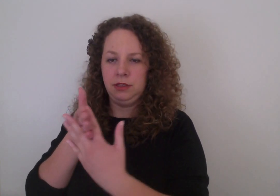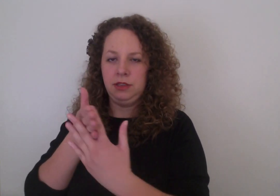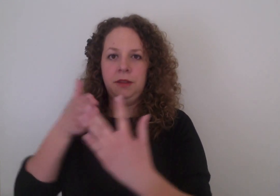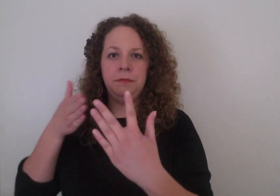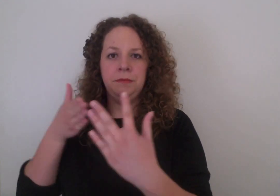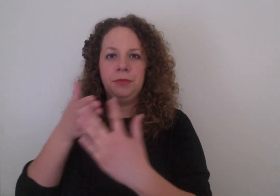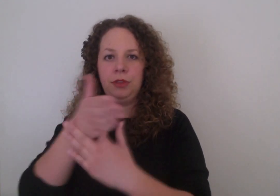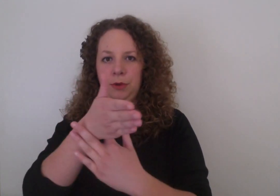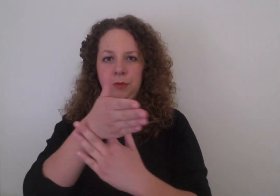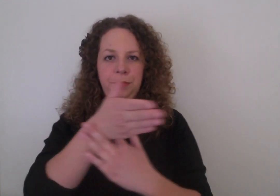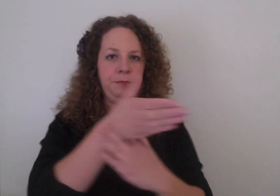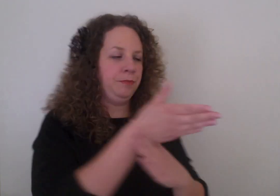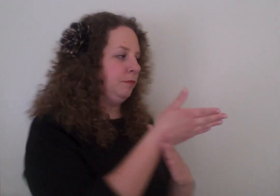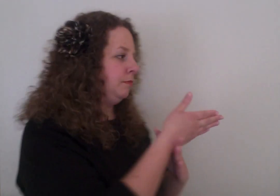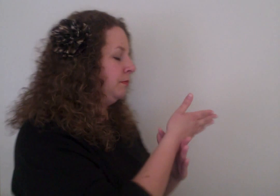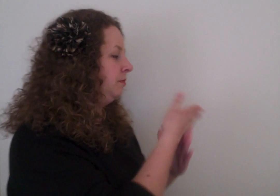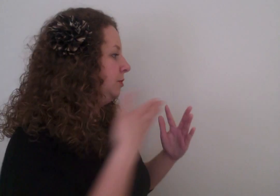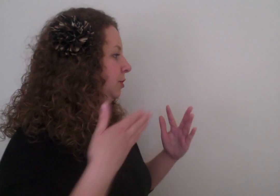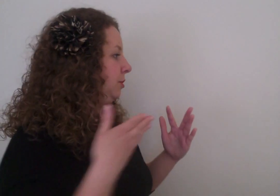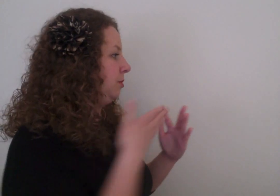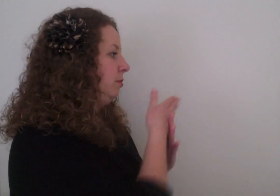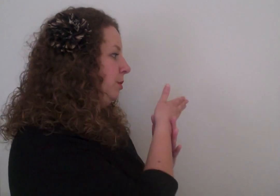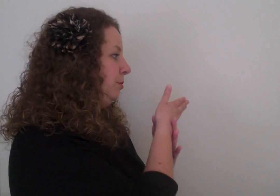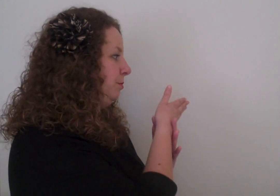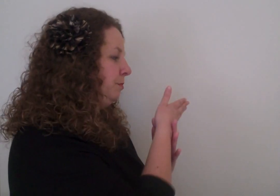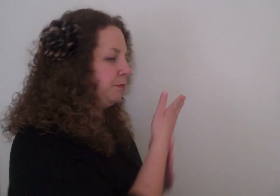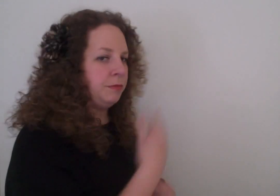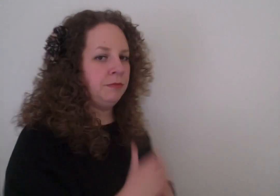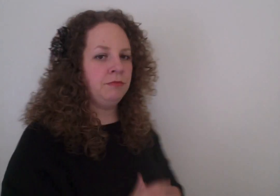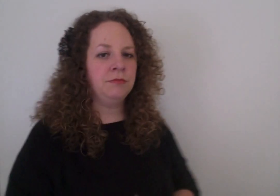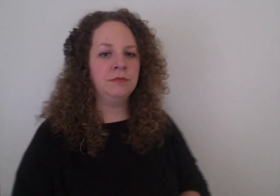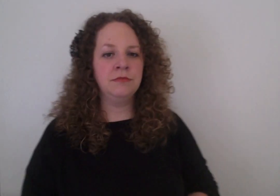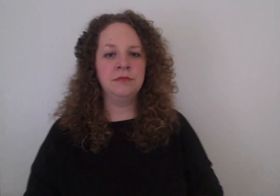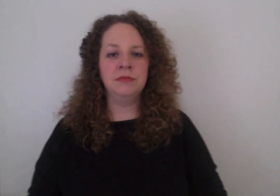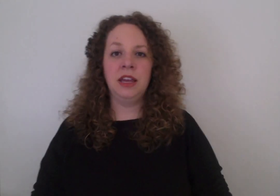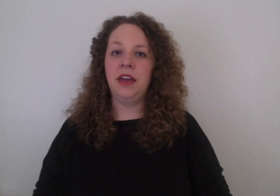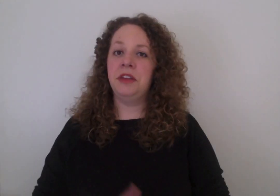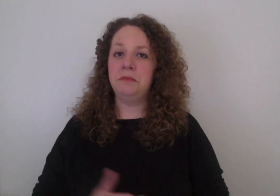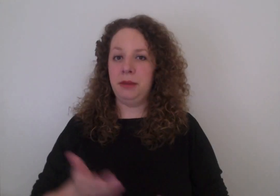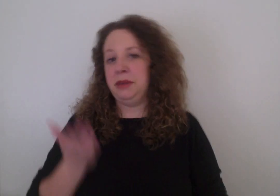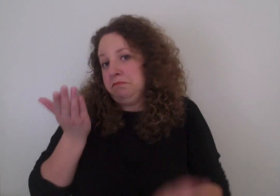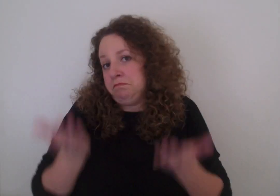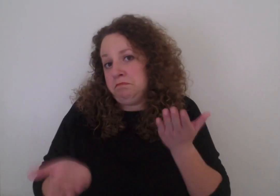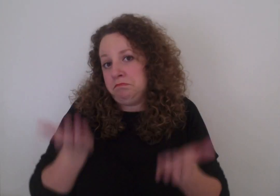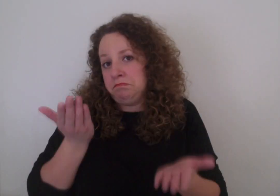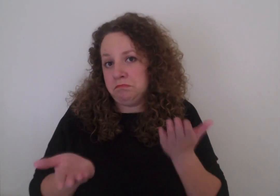there? Through. Go through. And then maybe.